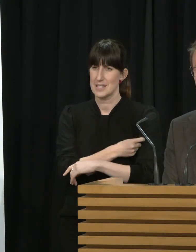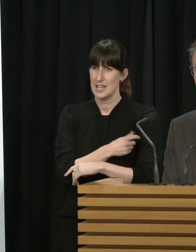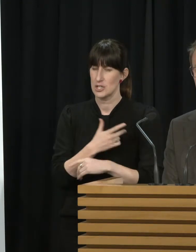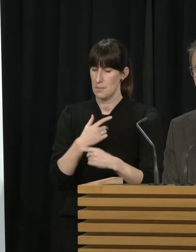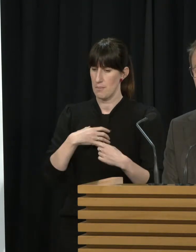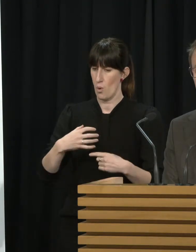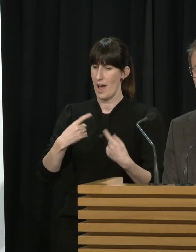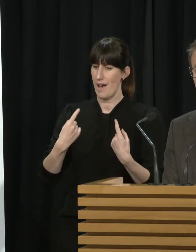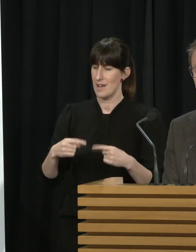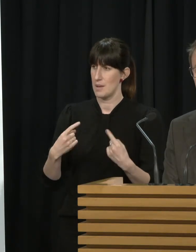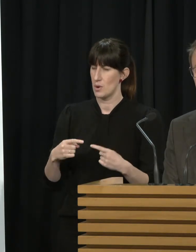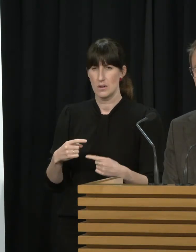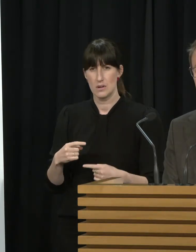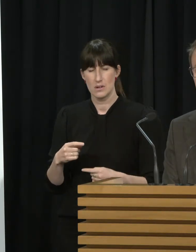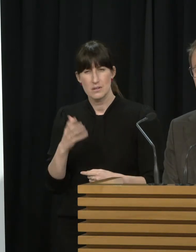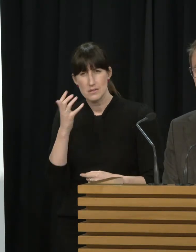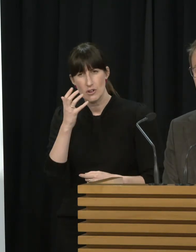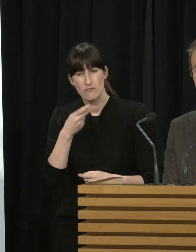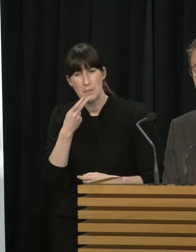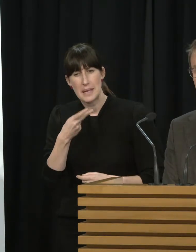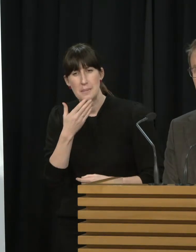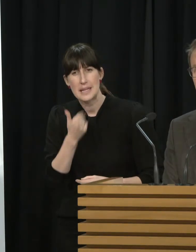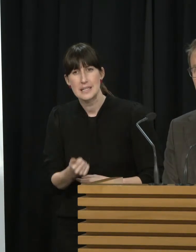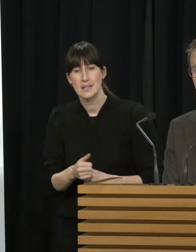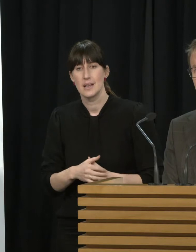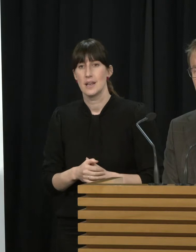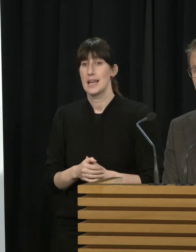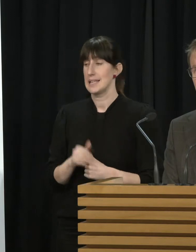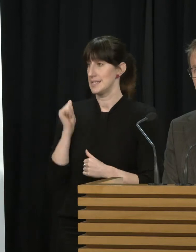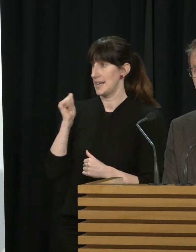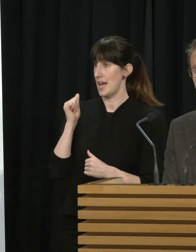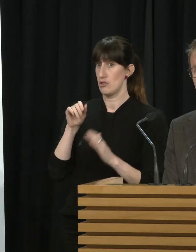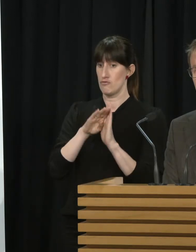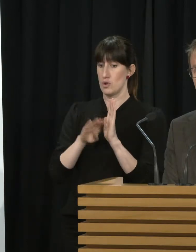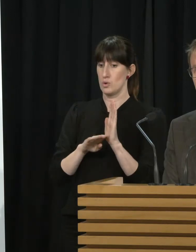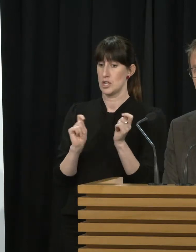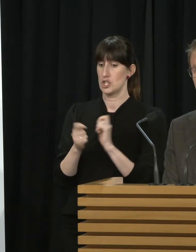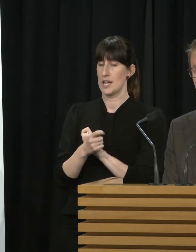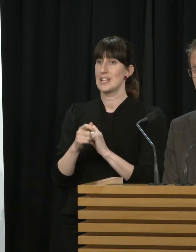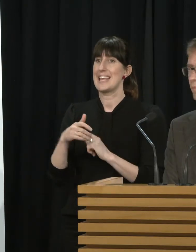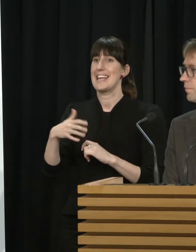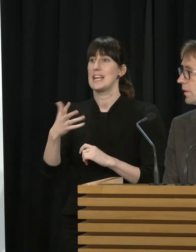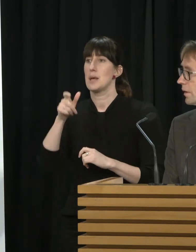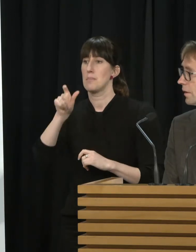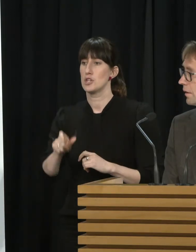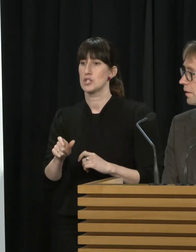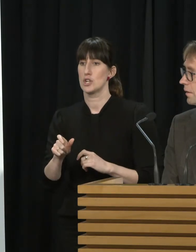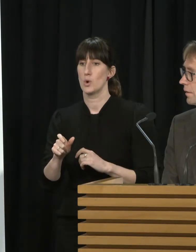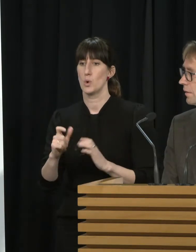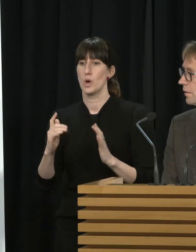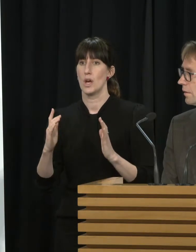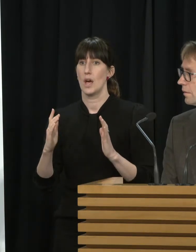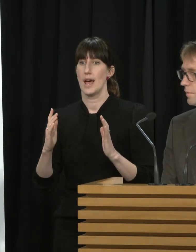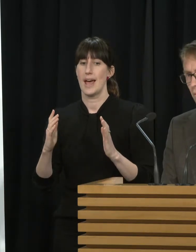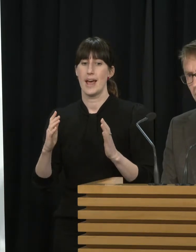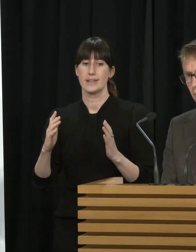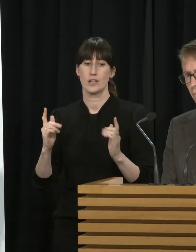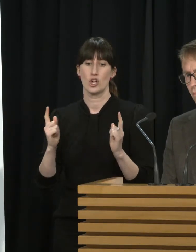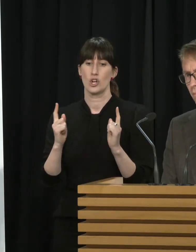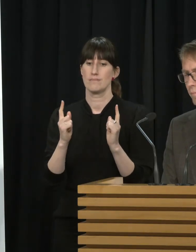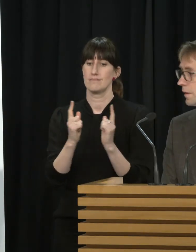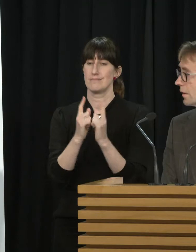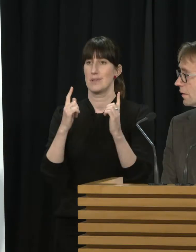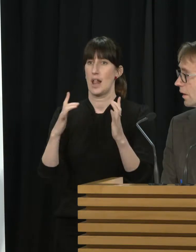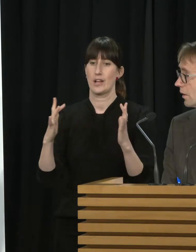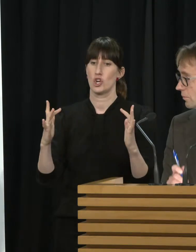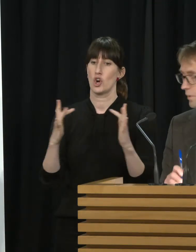was that? Why did you suddenly change the rules yesterday so that everyone who comes into contact with the ports can get vaccinated rather than just strictly the frontline